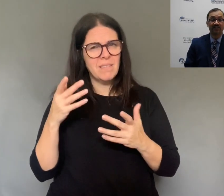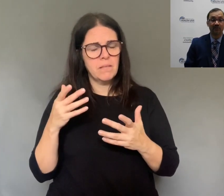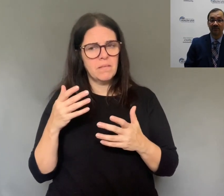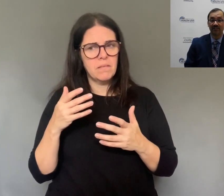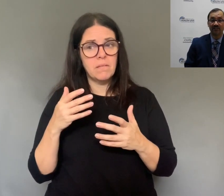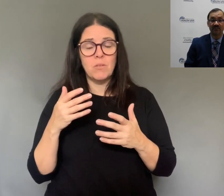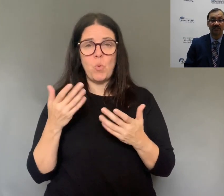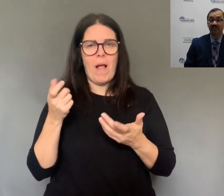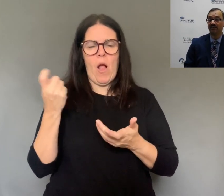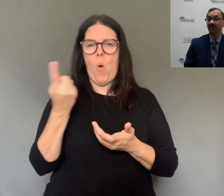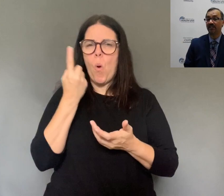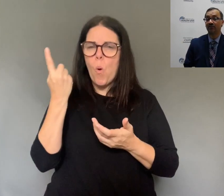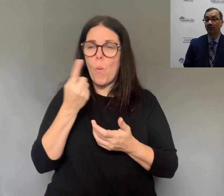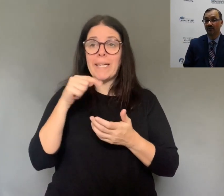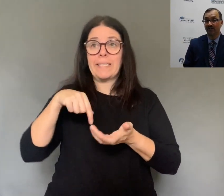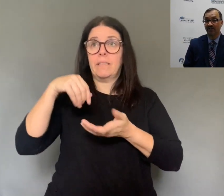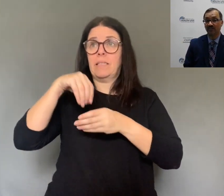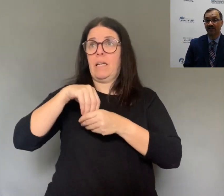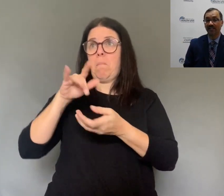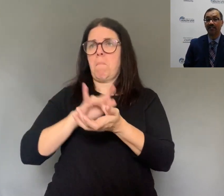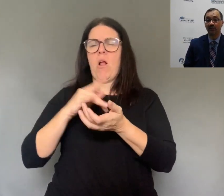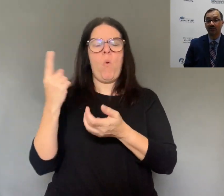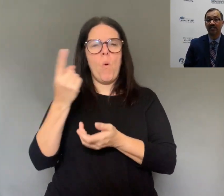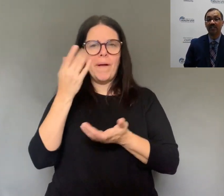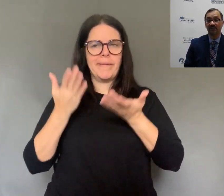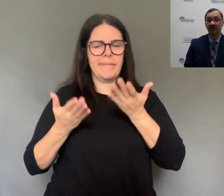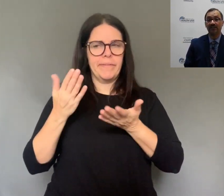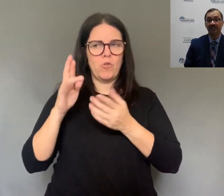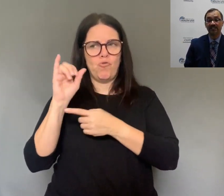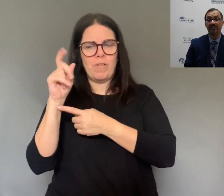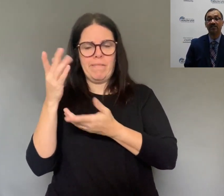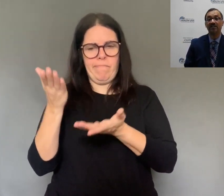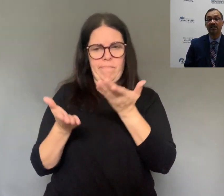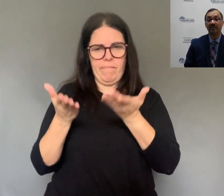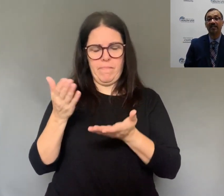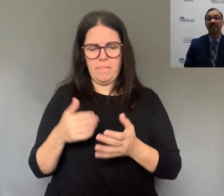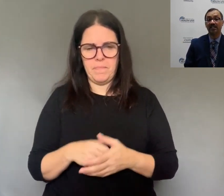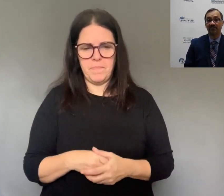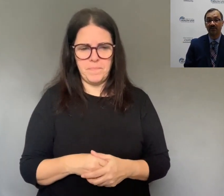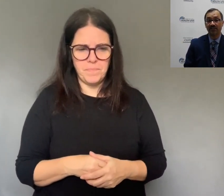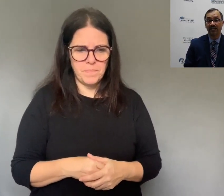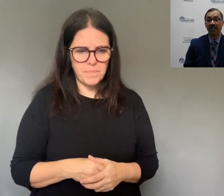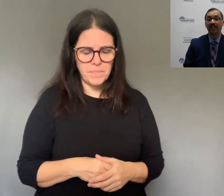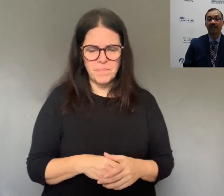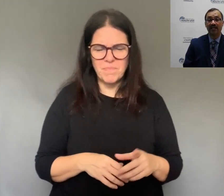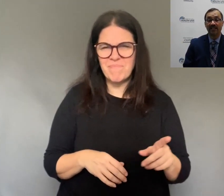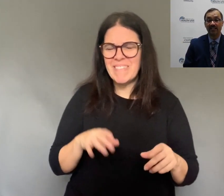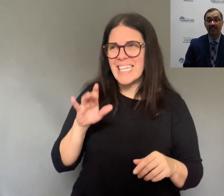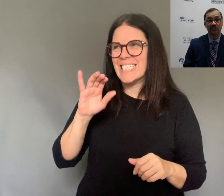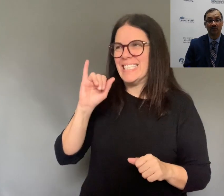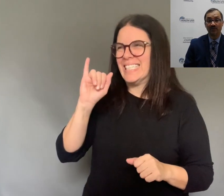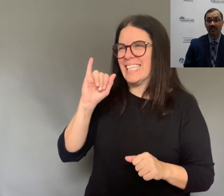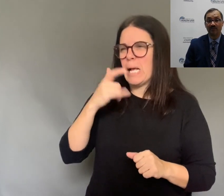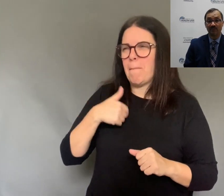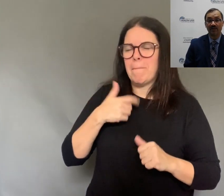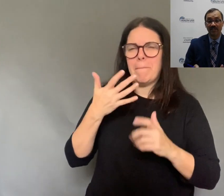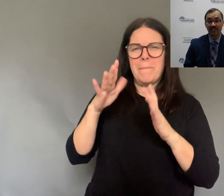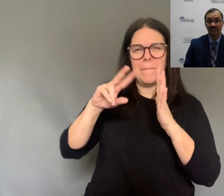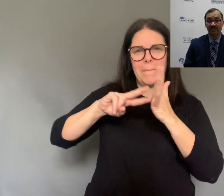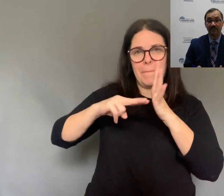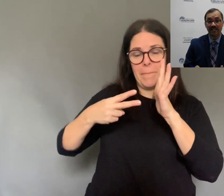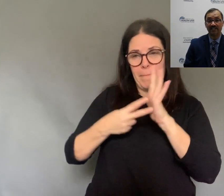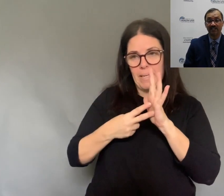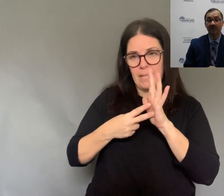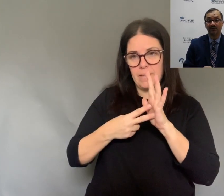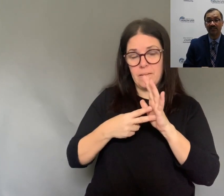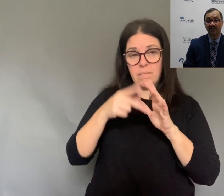risk. If you treat someone, there's a risk if you don't treat someone. And those individual decisions are made individually, and there is no right or wrong. It's